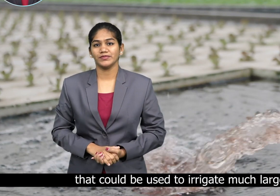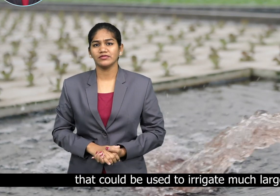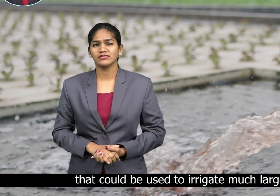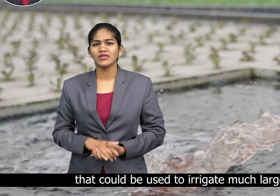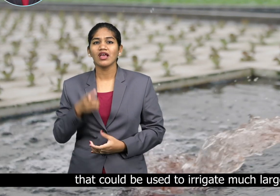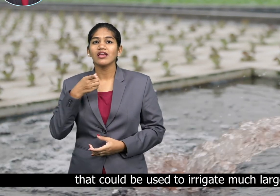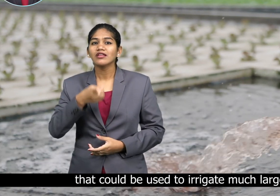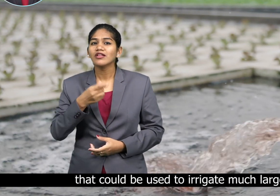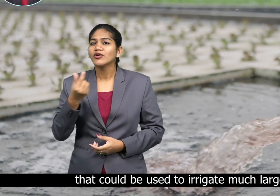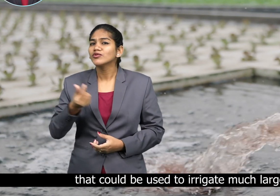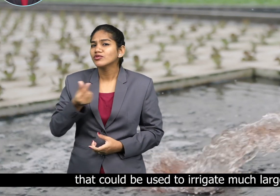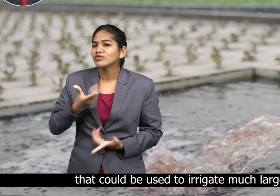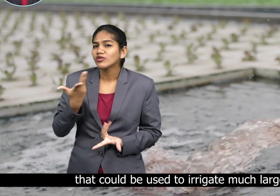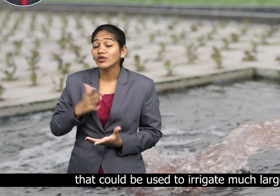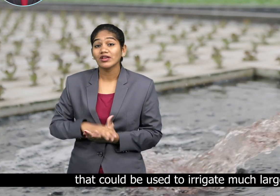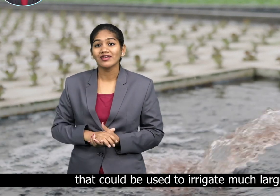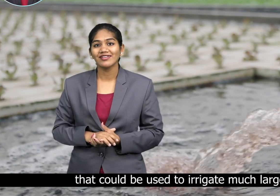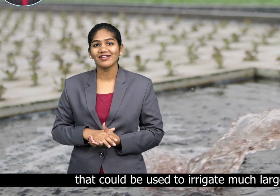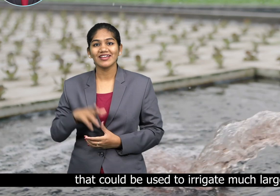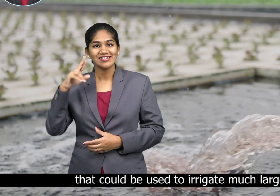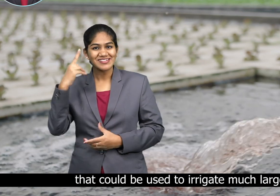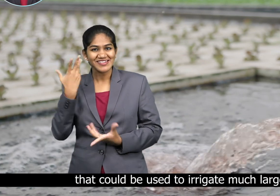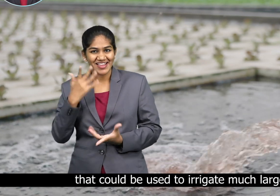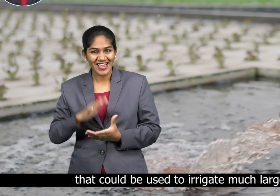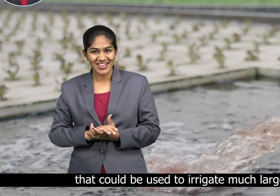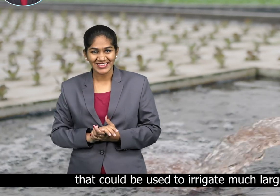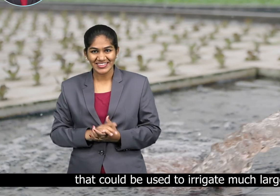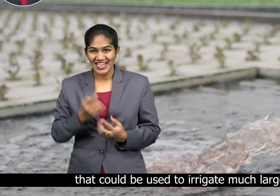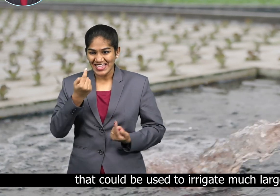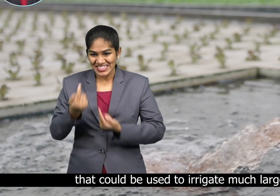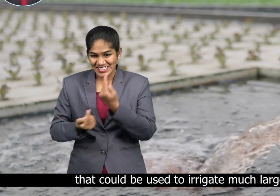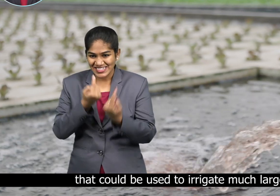That could be used to irrigate much larger areas of land.